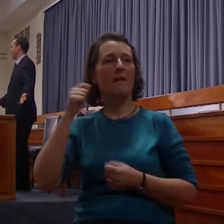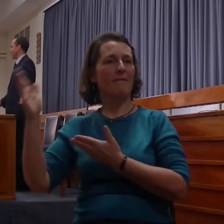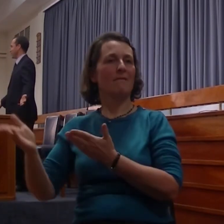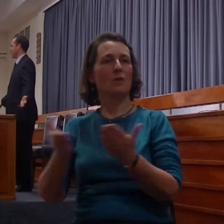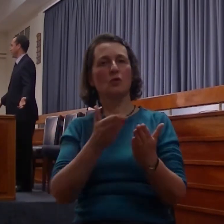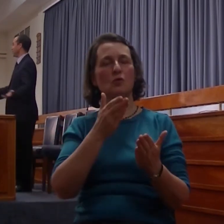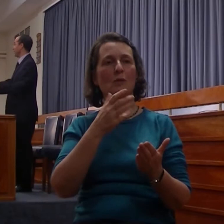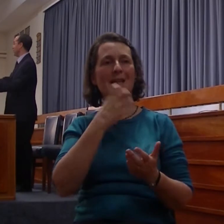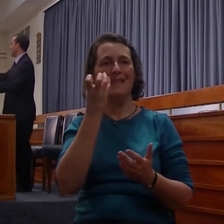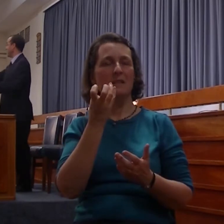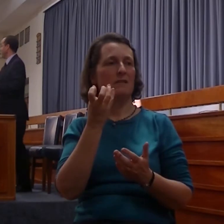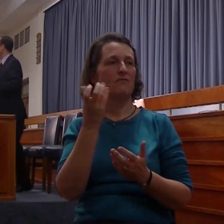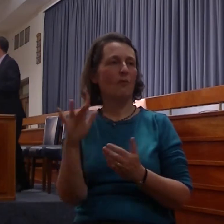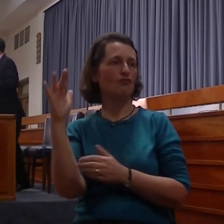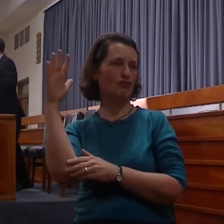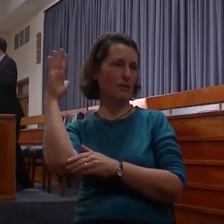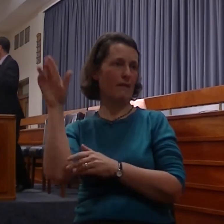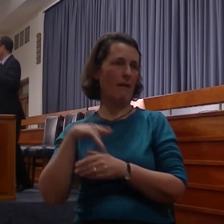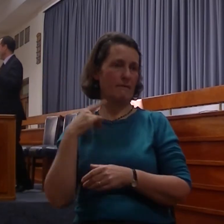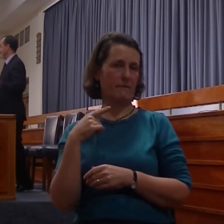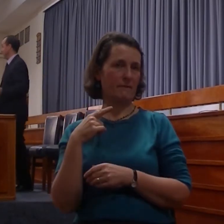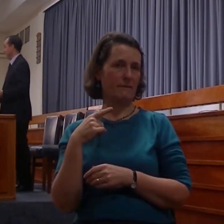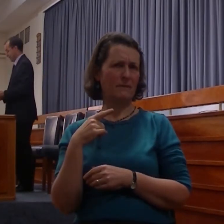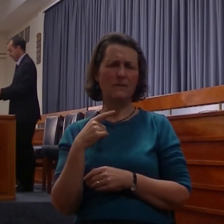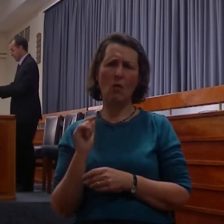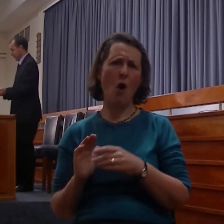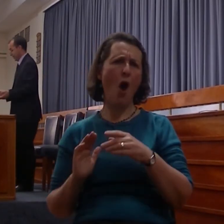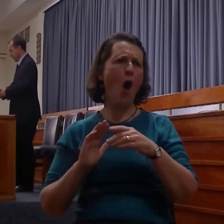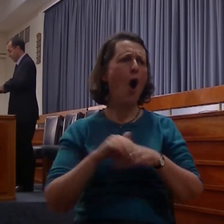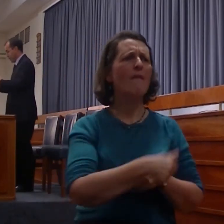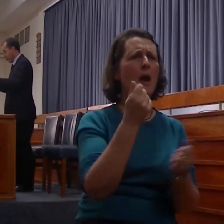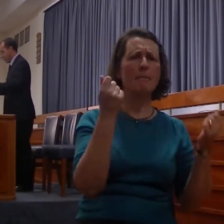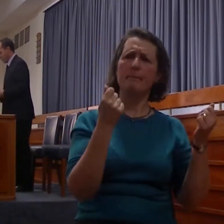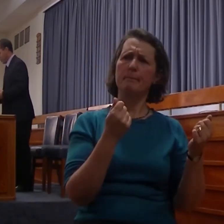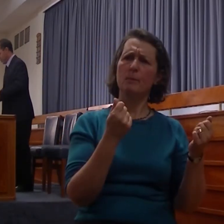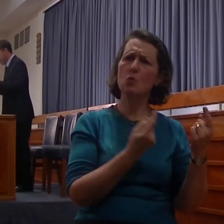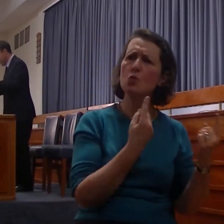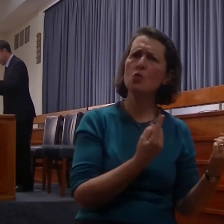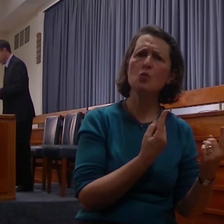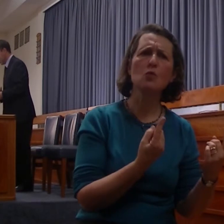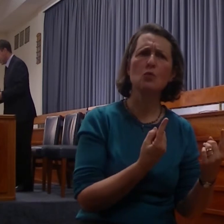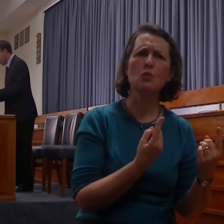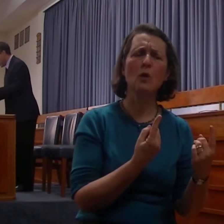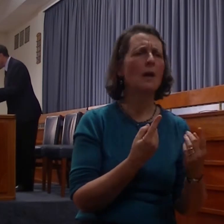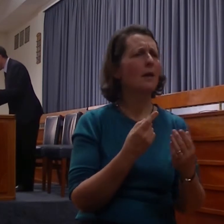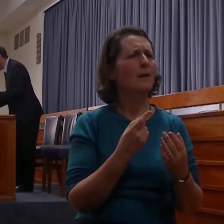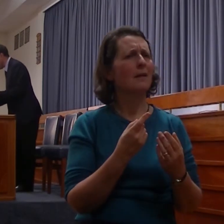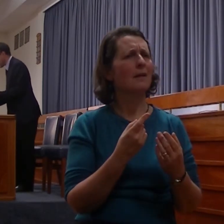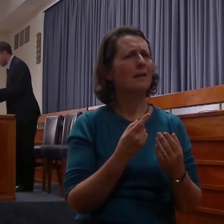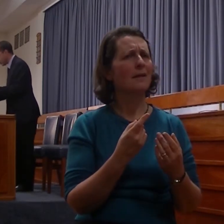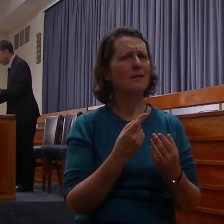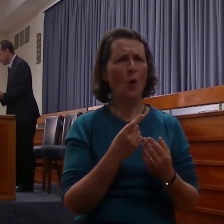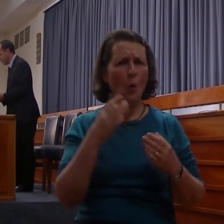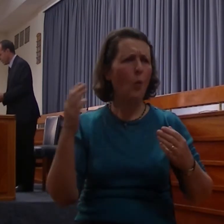that overcometh will I give to eat the tree of life. Who are the overcomers? It's the word Nike there, you know, the